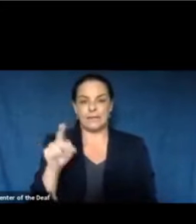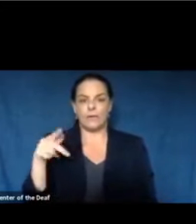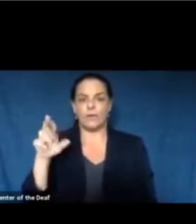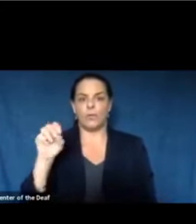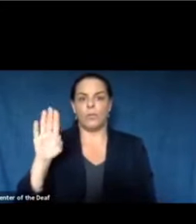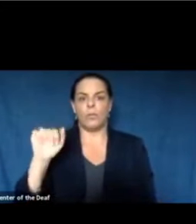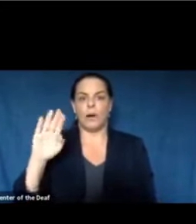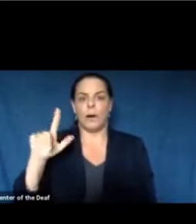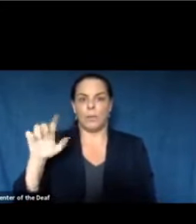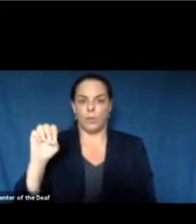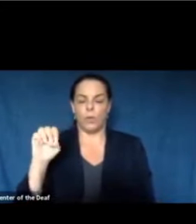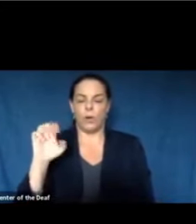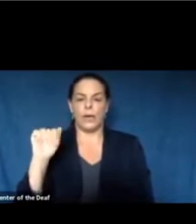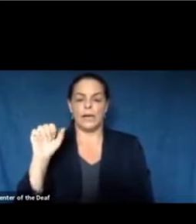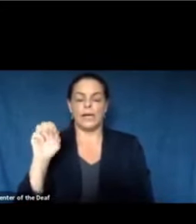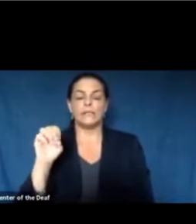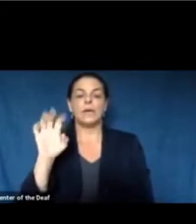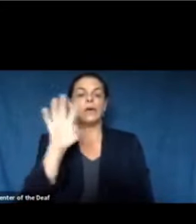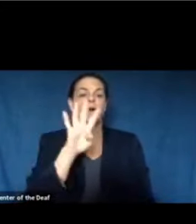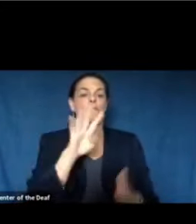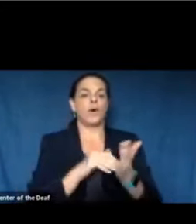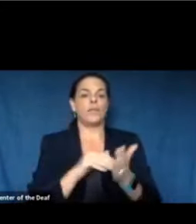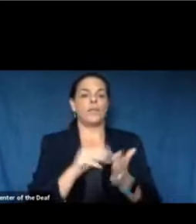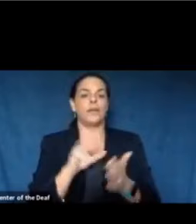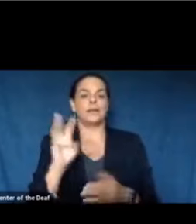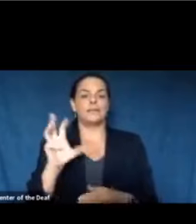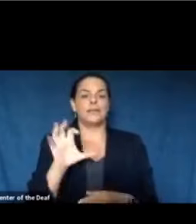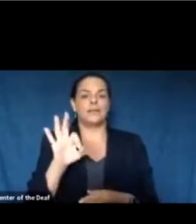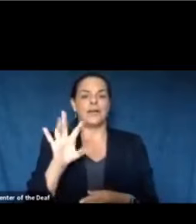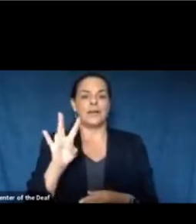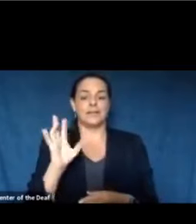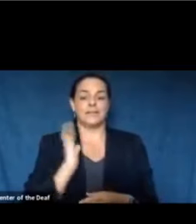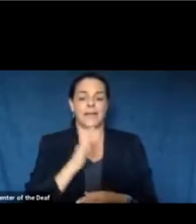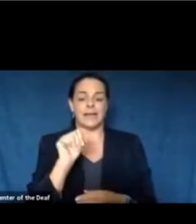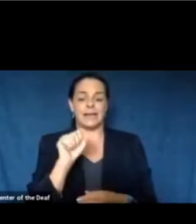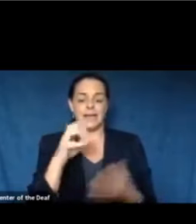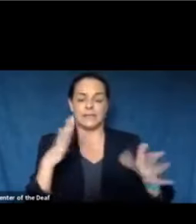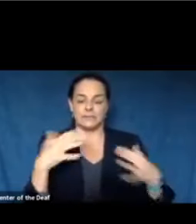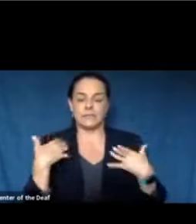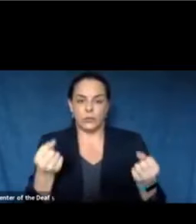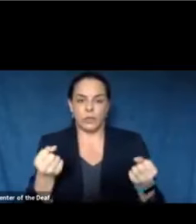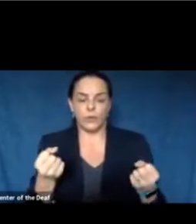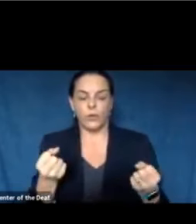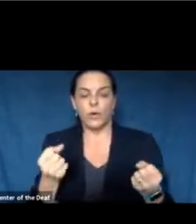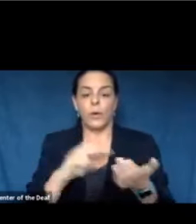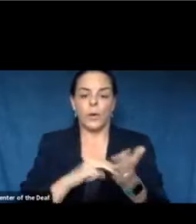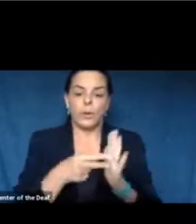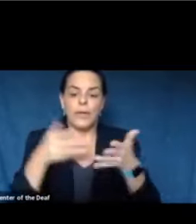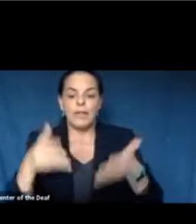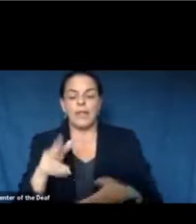cases. 4,697 of our cases have recovered. giving us